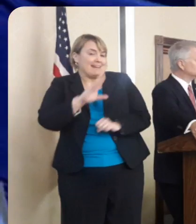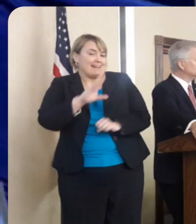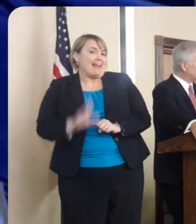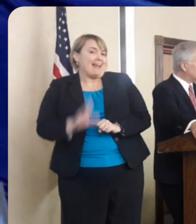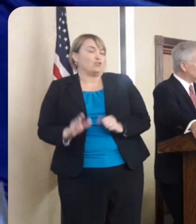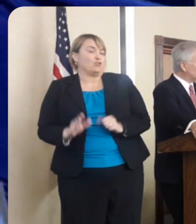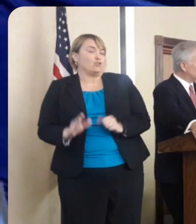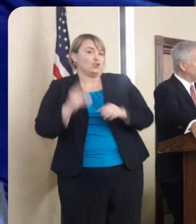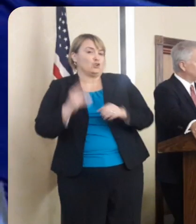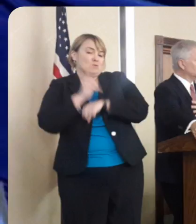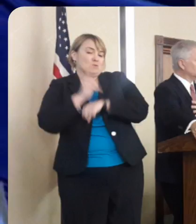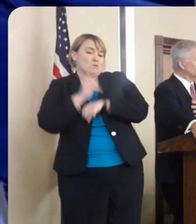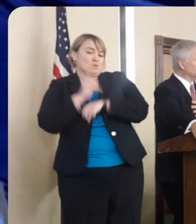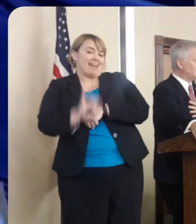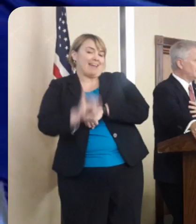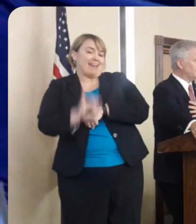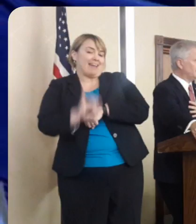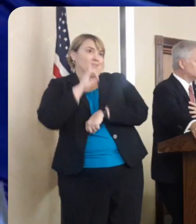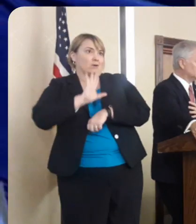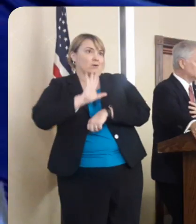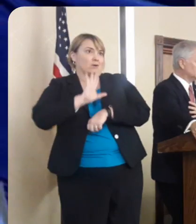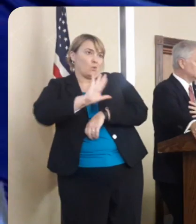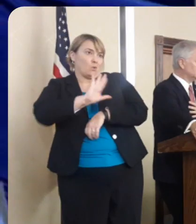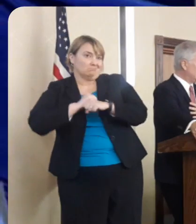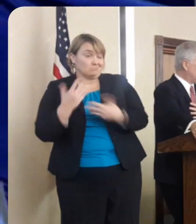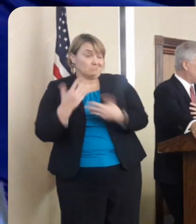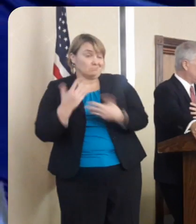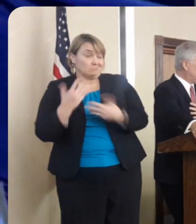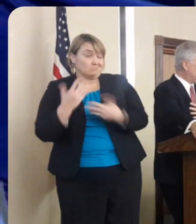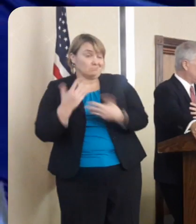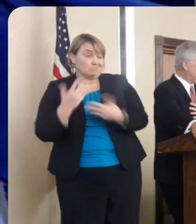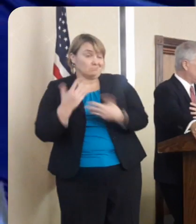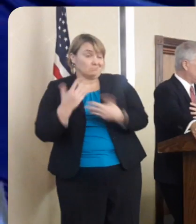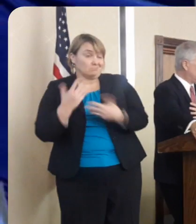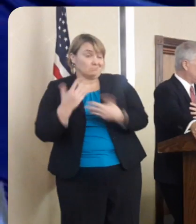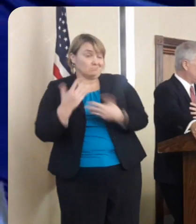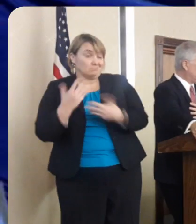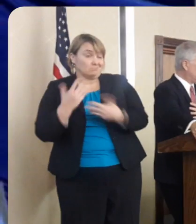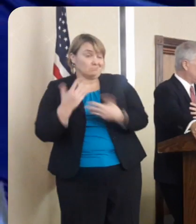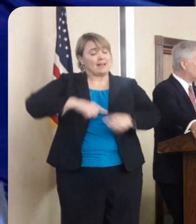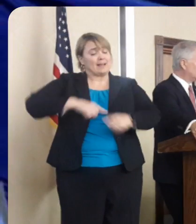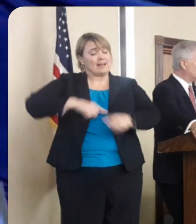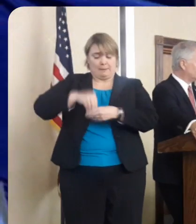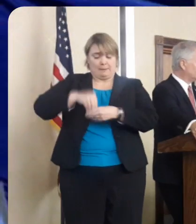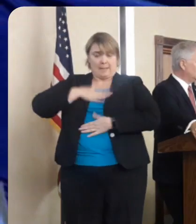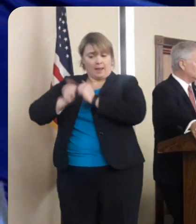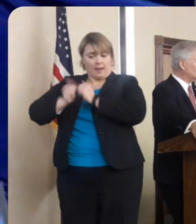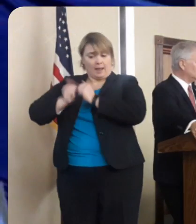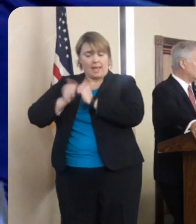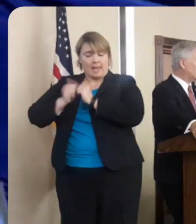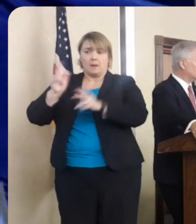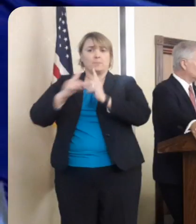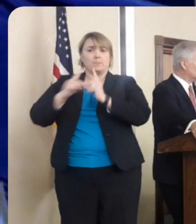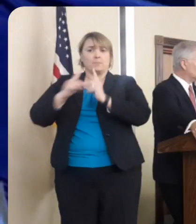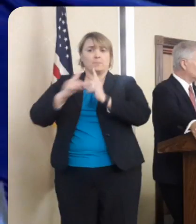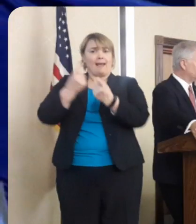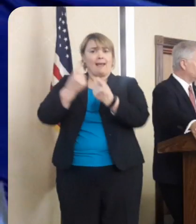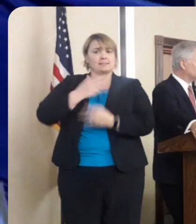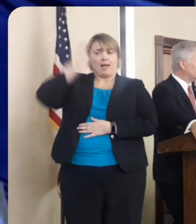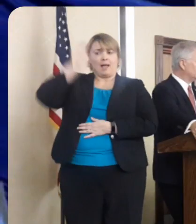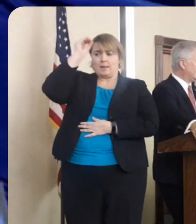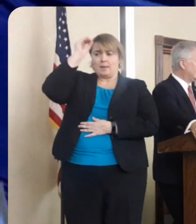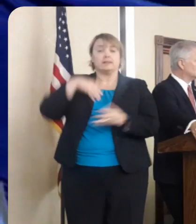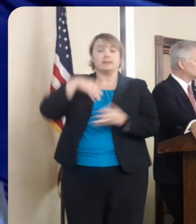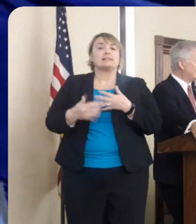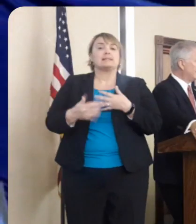exactly why during the debates in my campaign, people would ask me where I stood on stuff. And no matter how strongly I felt about it, my